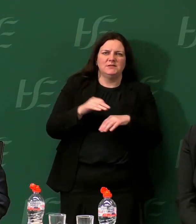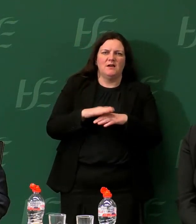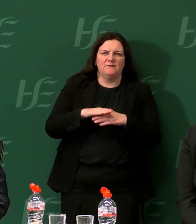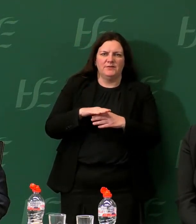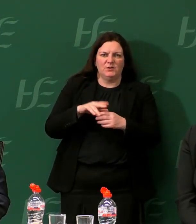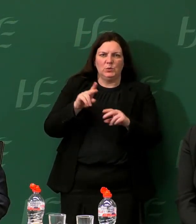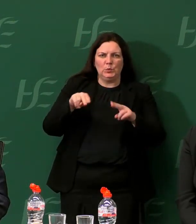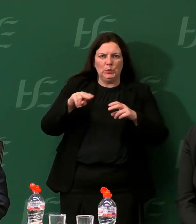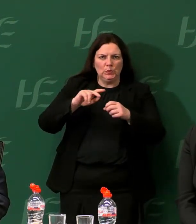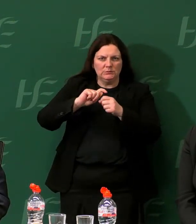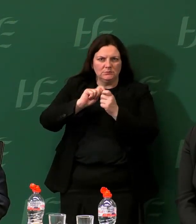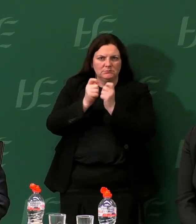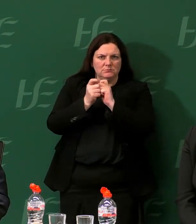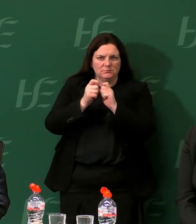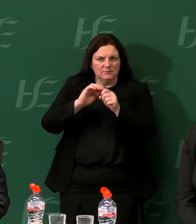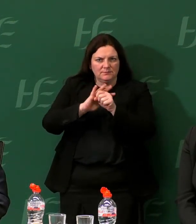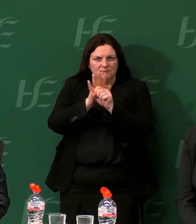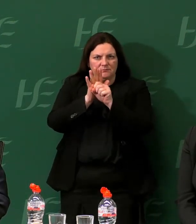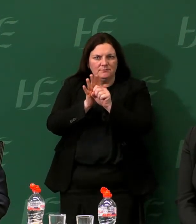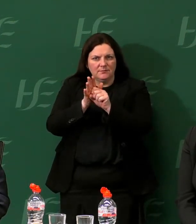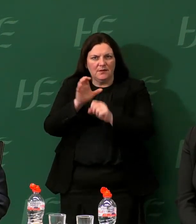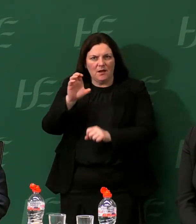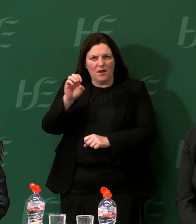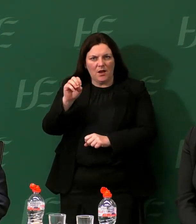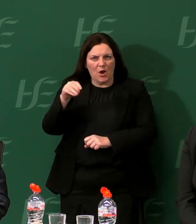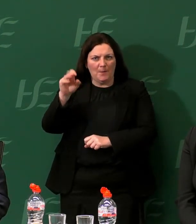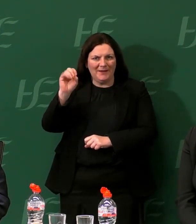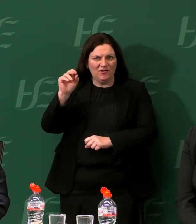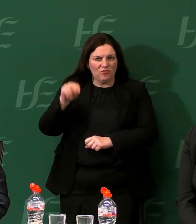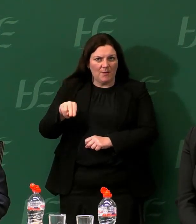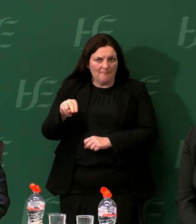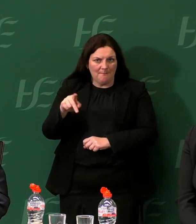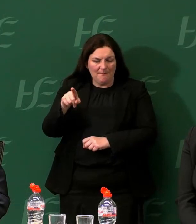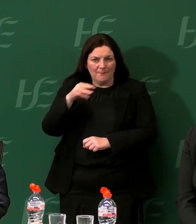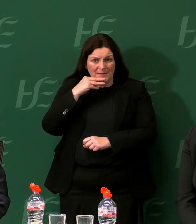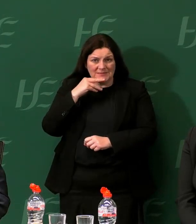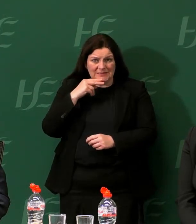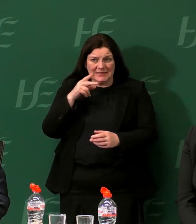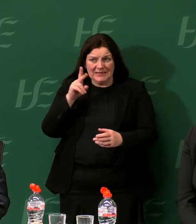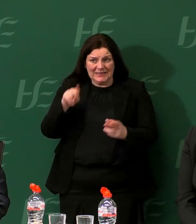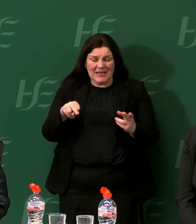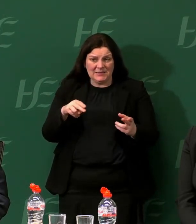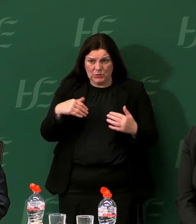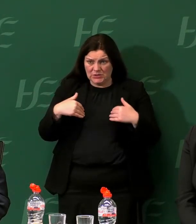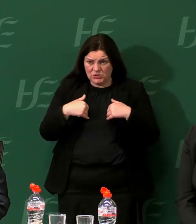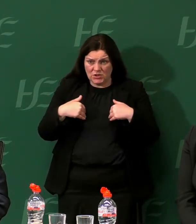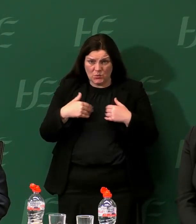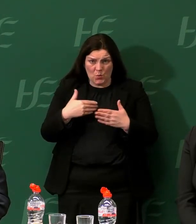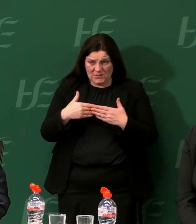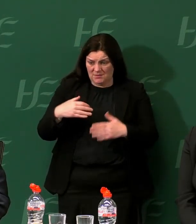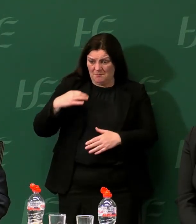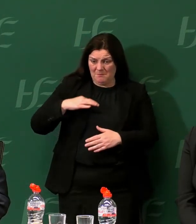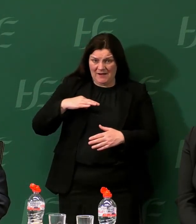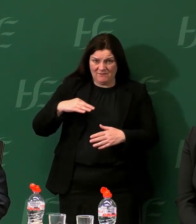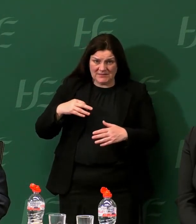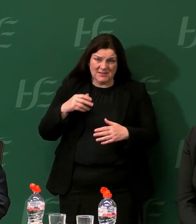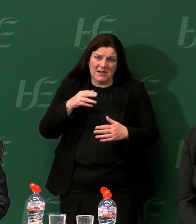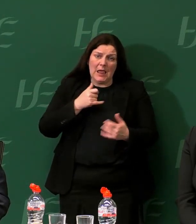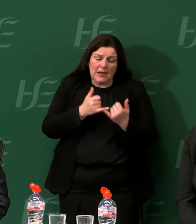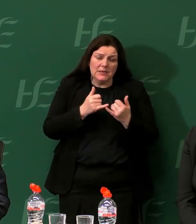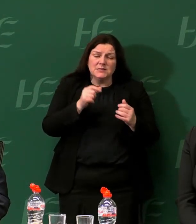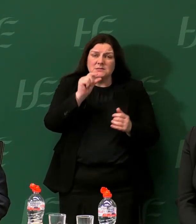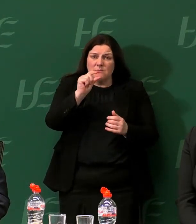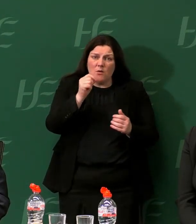But are you concerned that the Omicron variant could undo some of the gains that we've seen, those modest gains